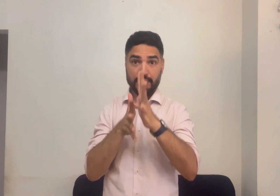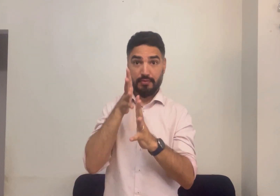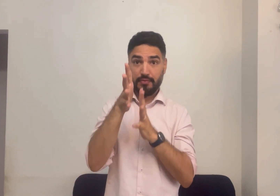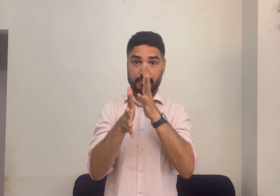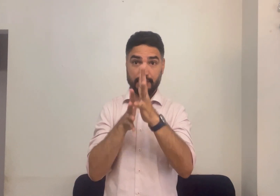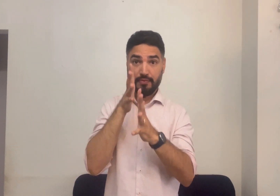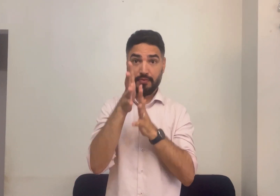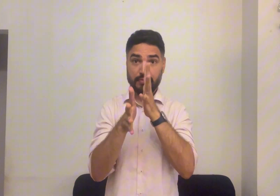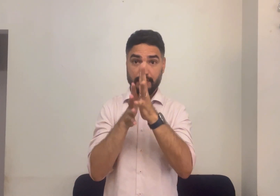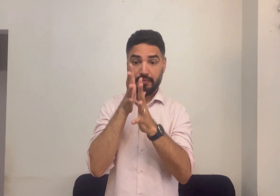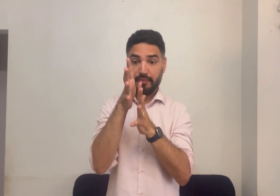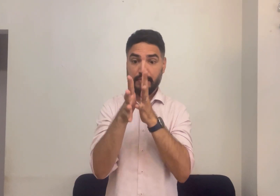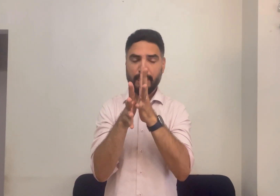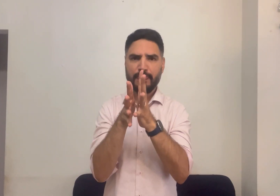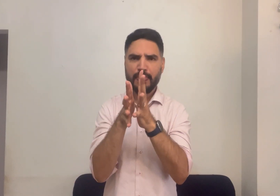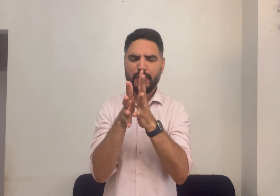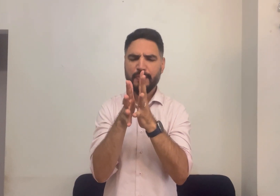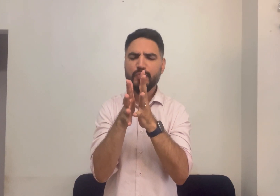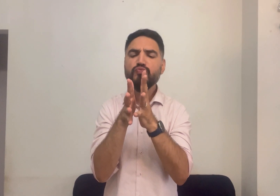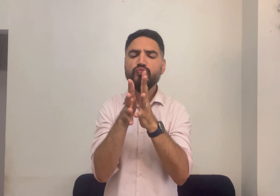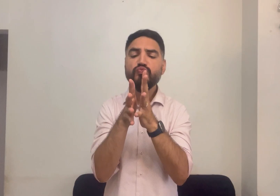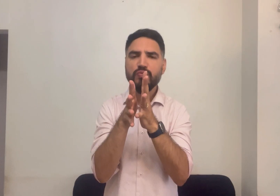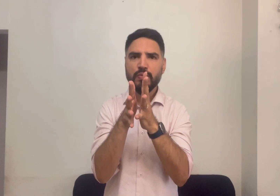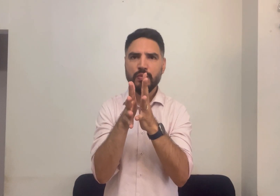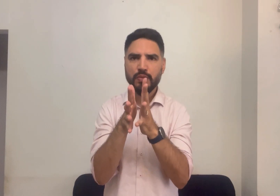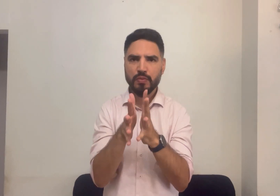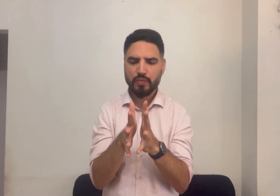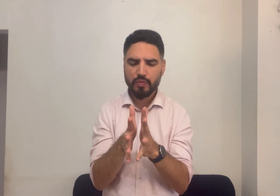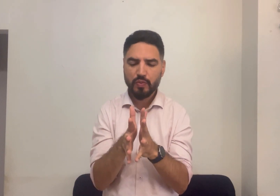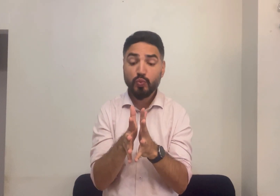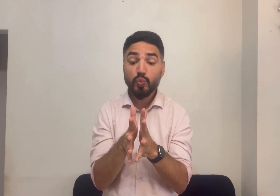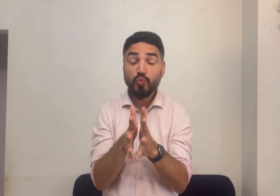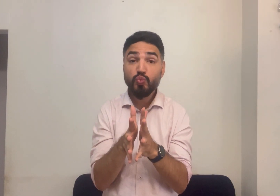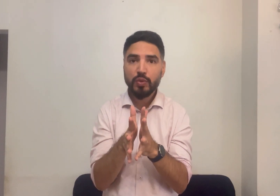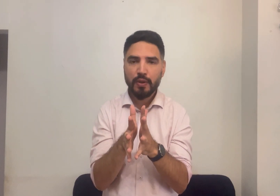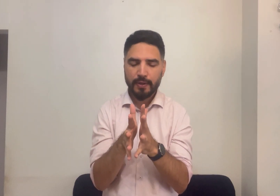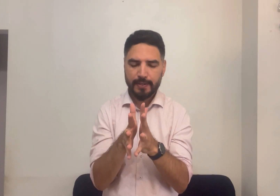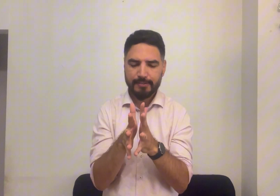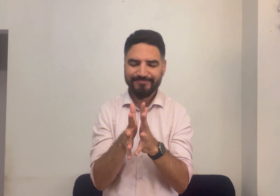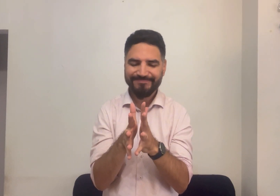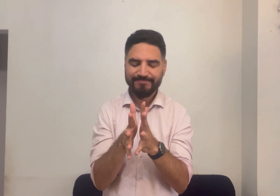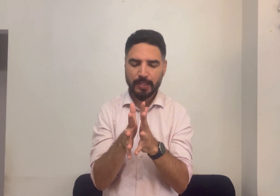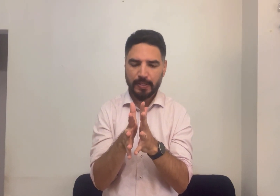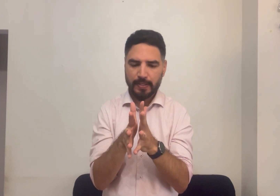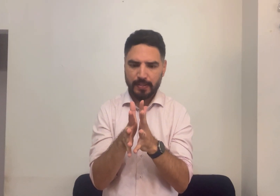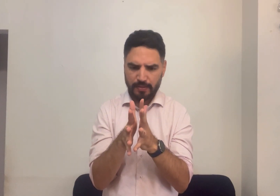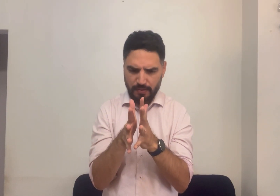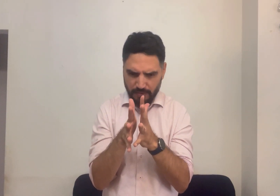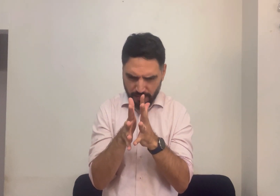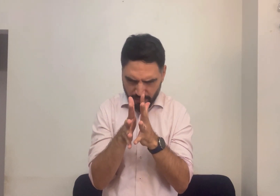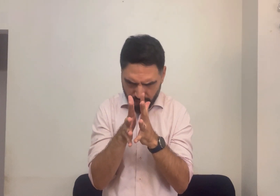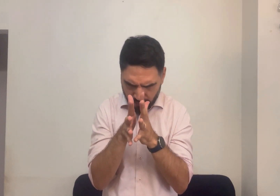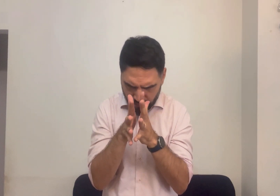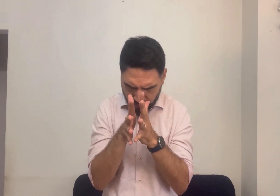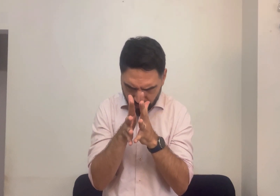sign language. And this sign language we're discussing, if we try to dive into it,